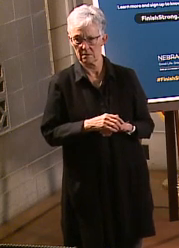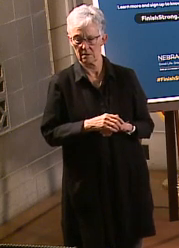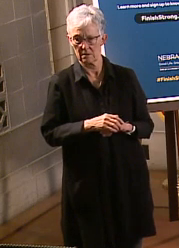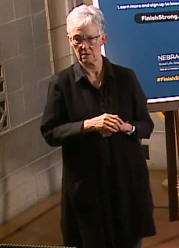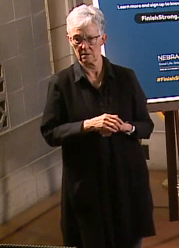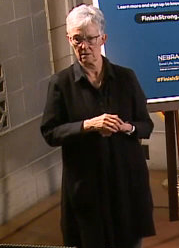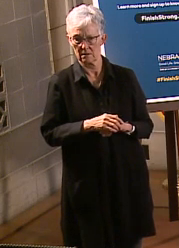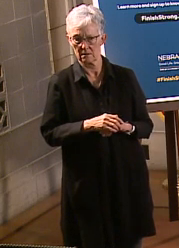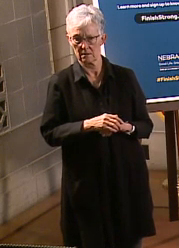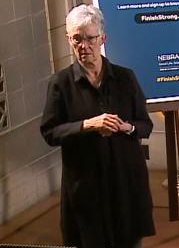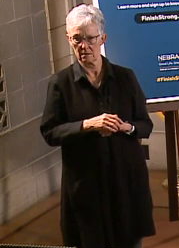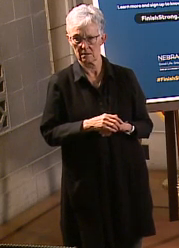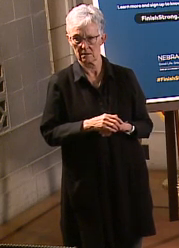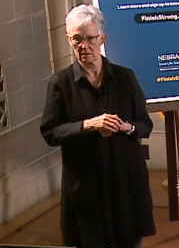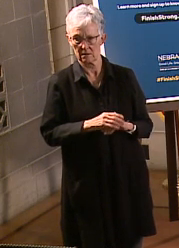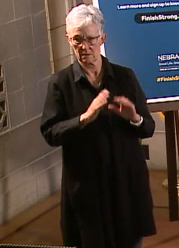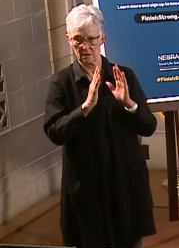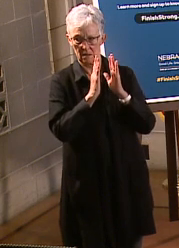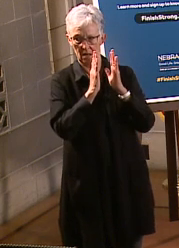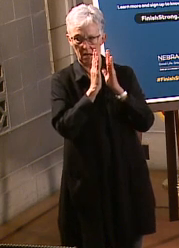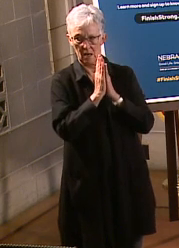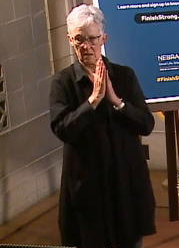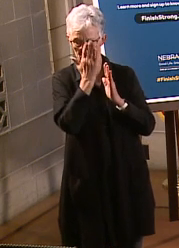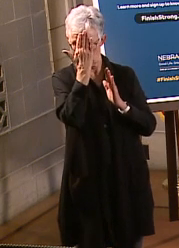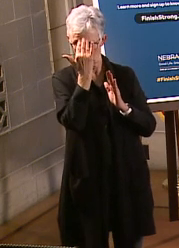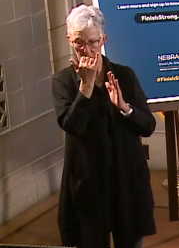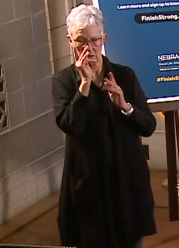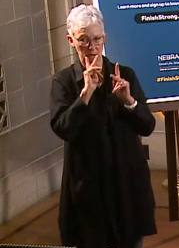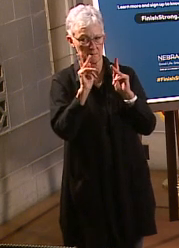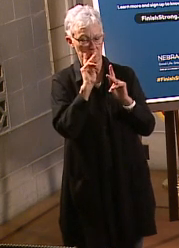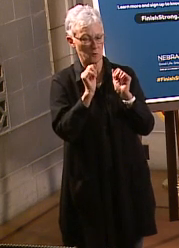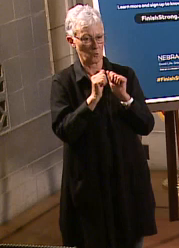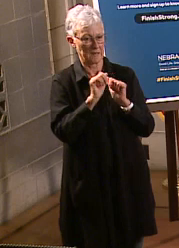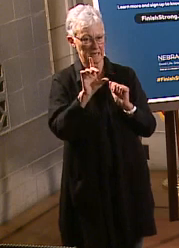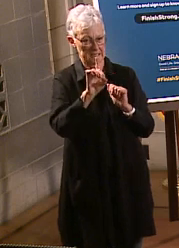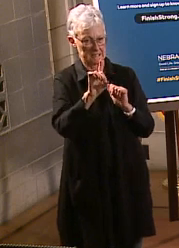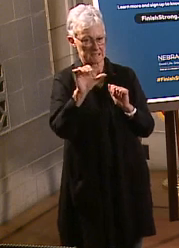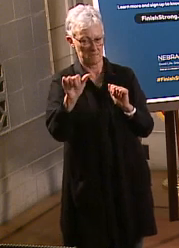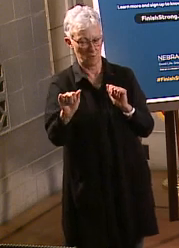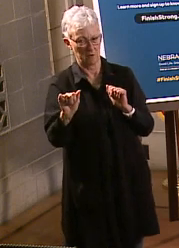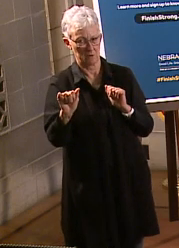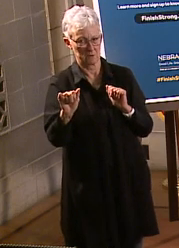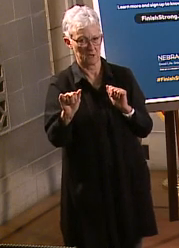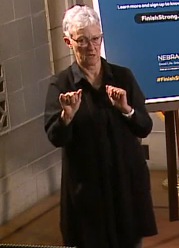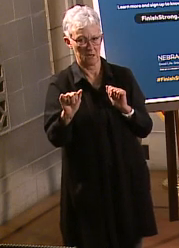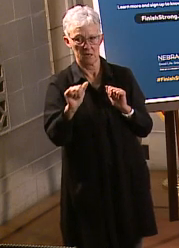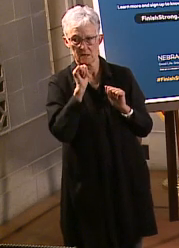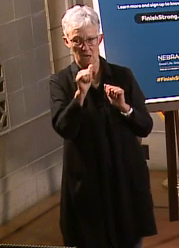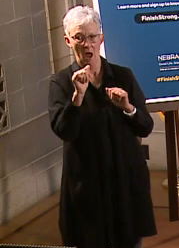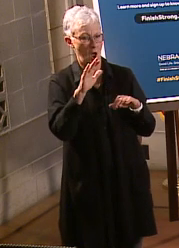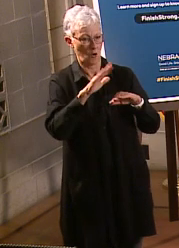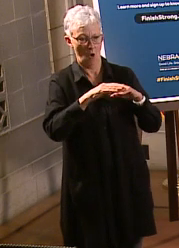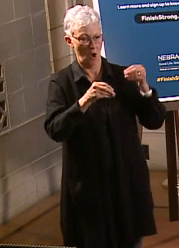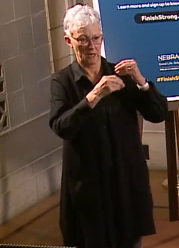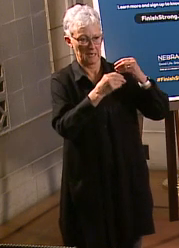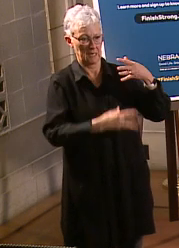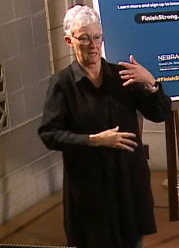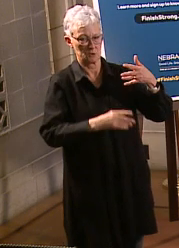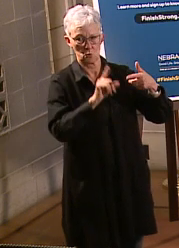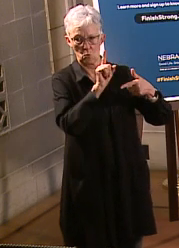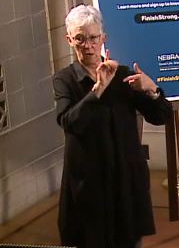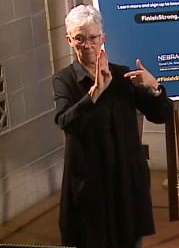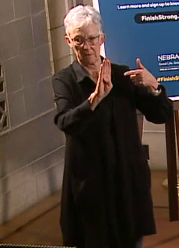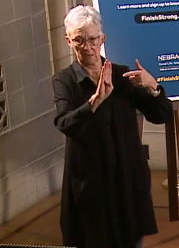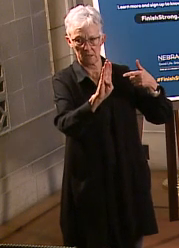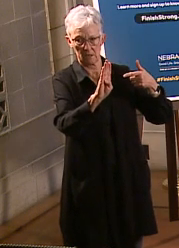asked, why were people with disabilities moved off of phase 1B, specifically those without Medicaid are no longer able to get the vaccine? Does the governor have